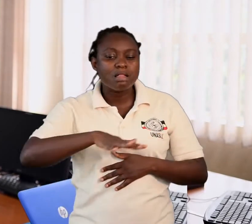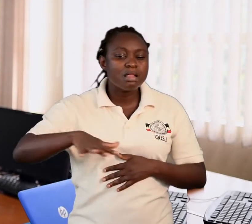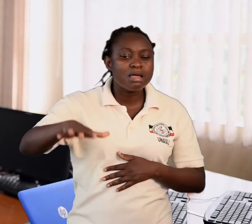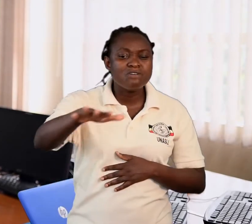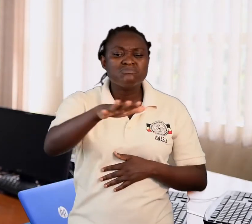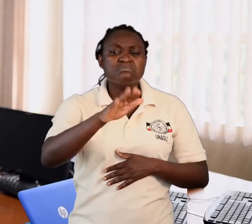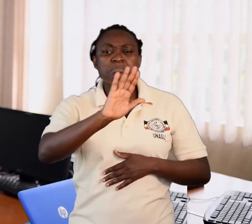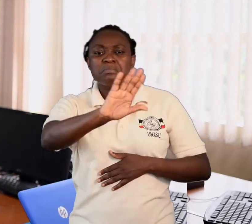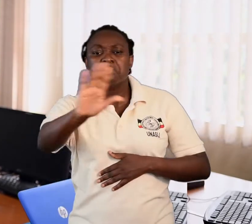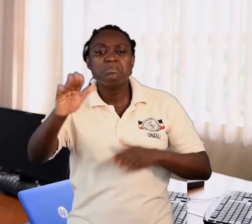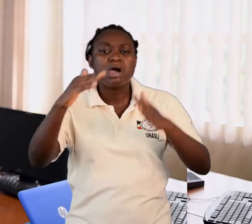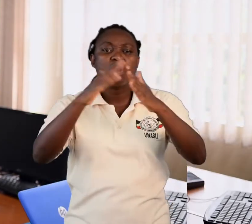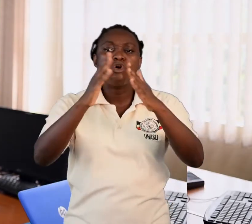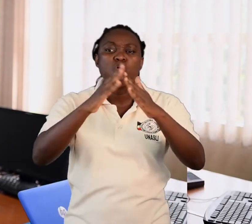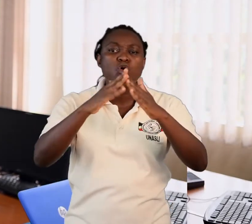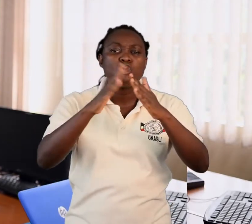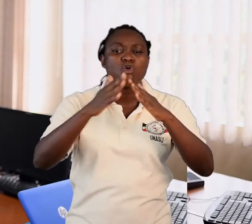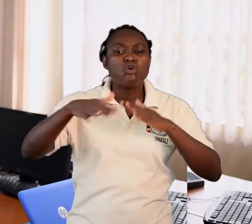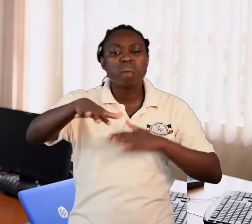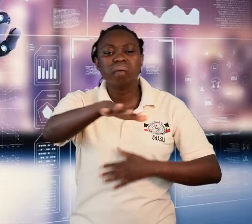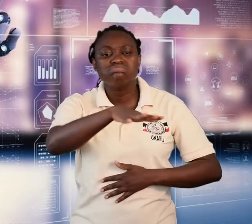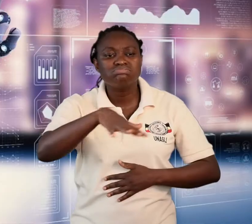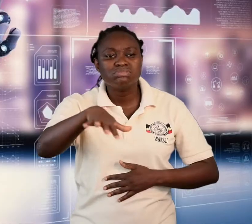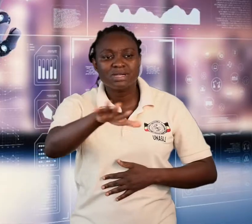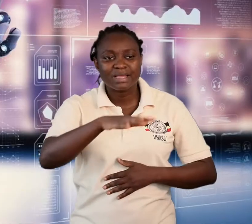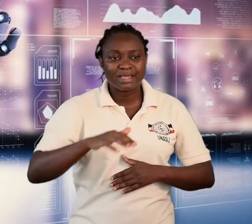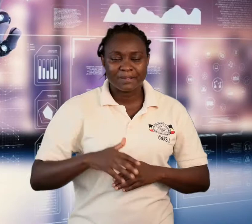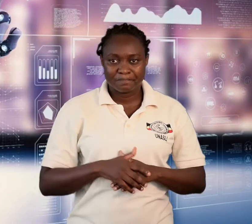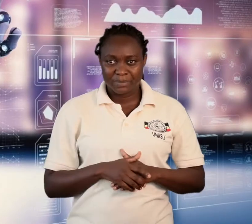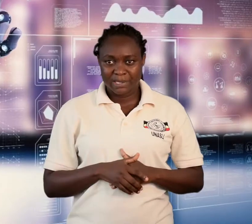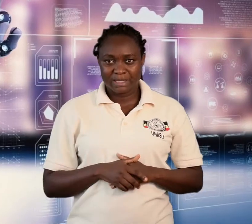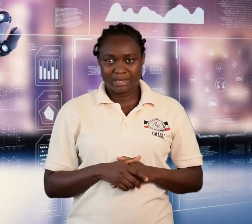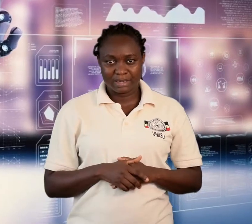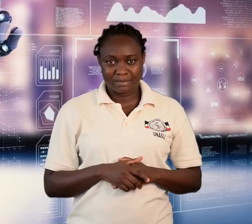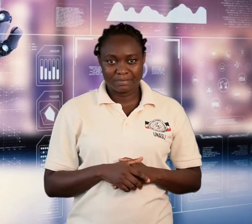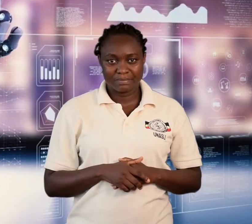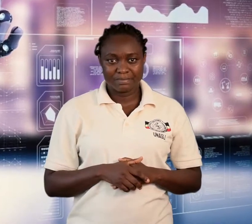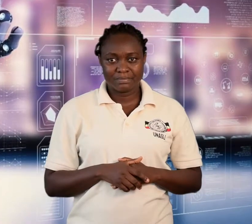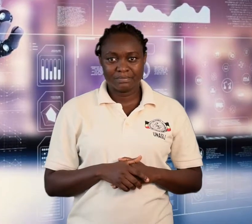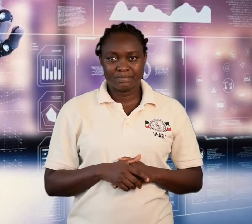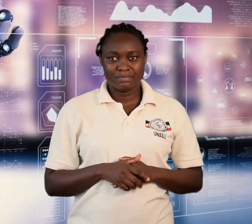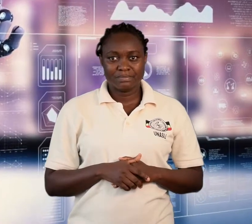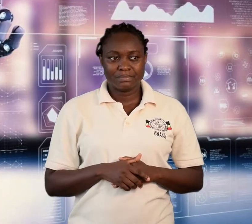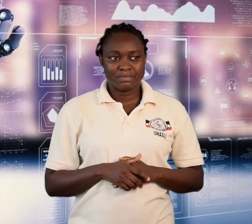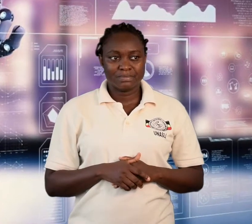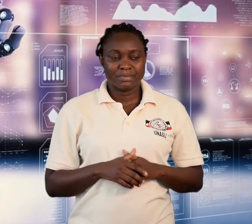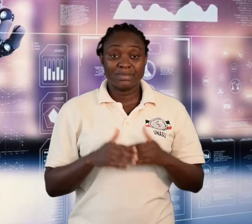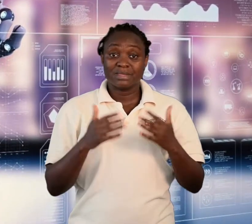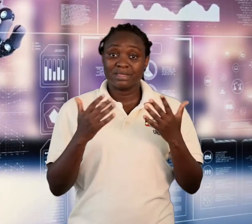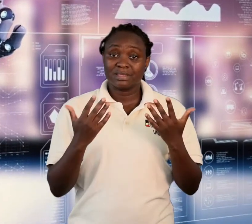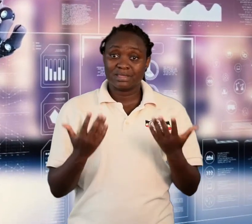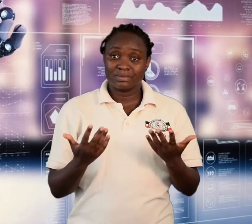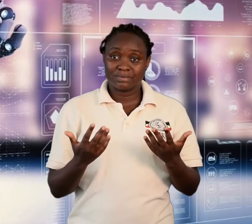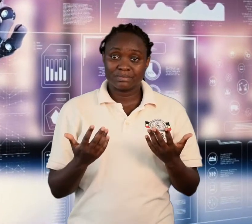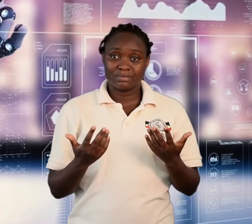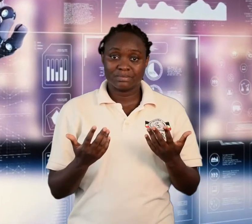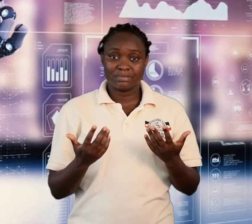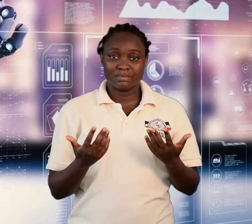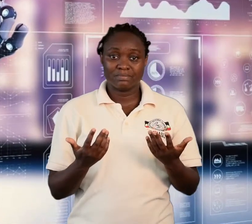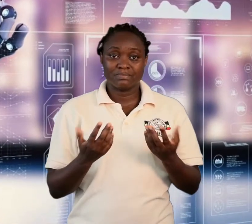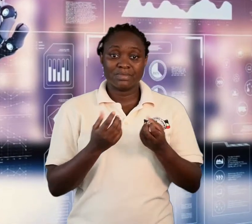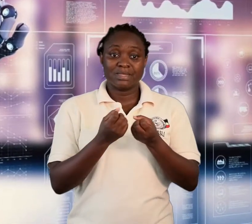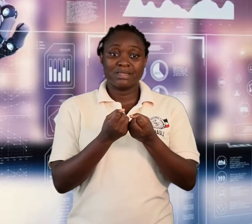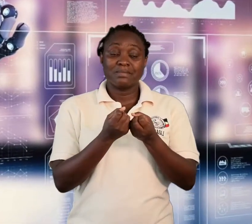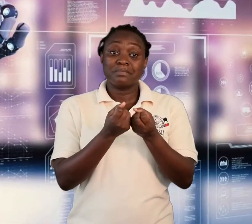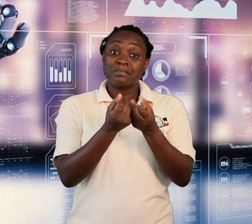At home. In our environment at home, there are many tools, there may